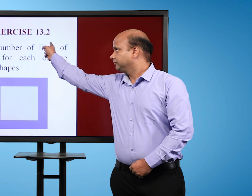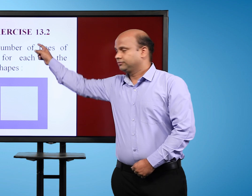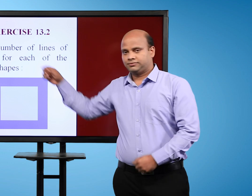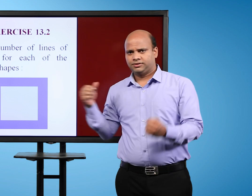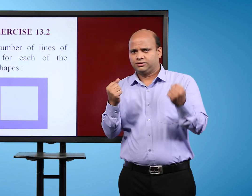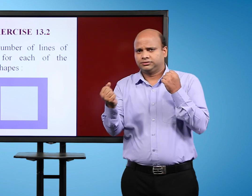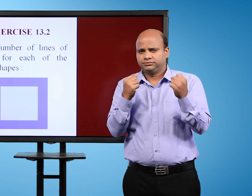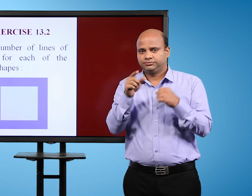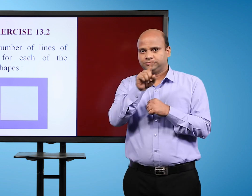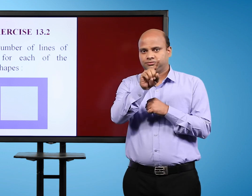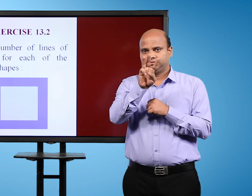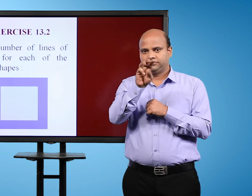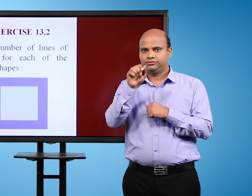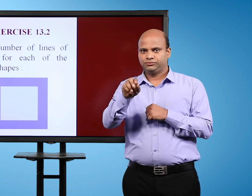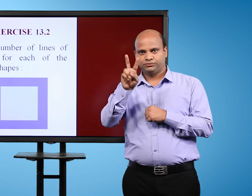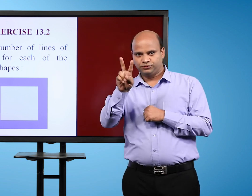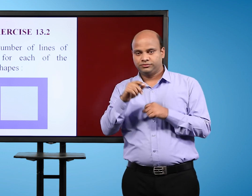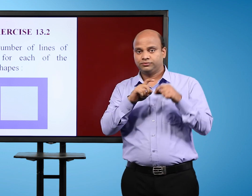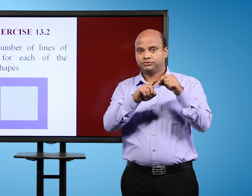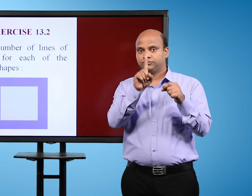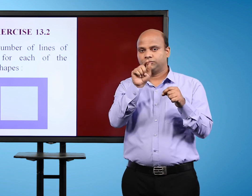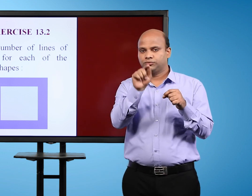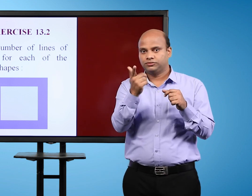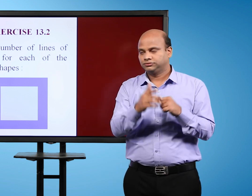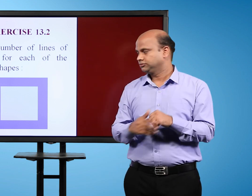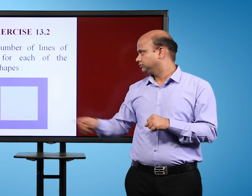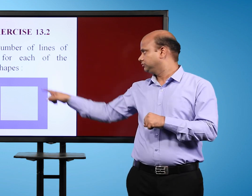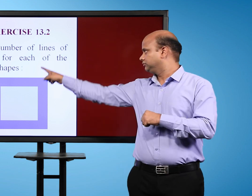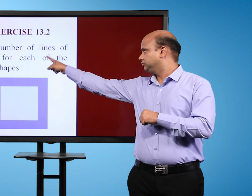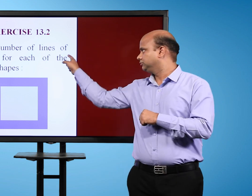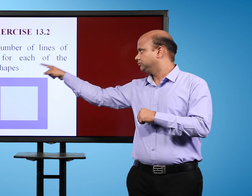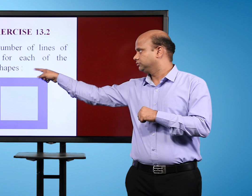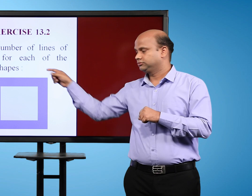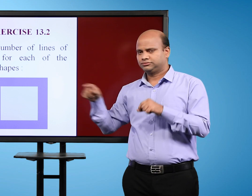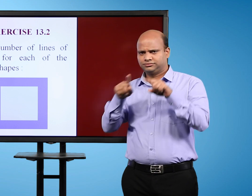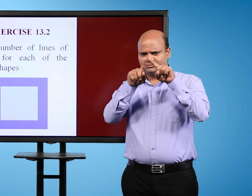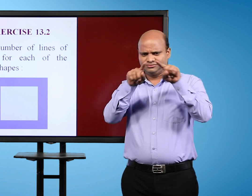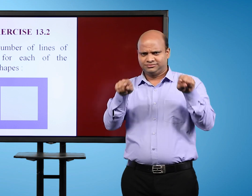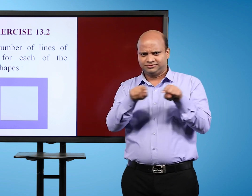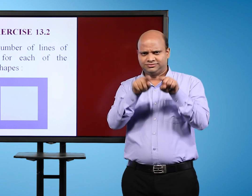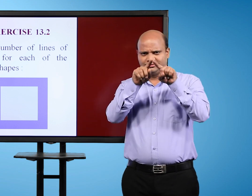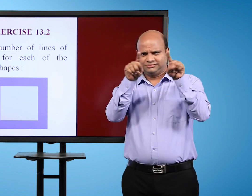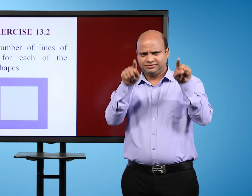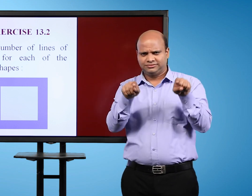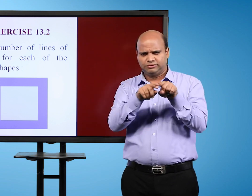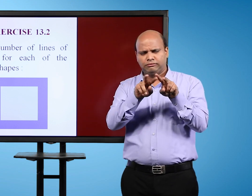Exercise 13.2 1. Find the number of lines of symmetry for each of the